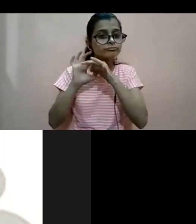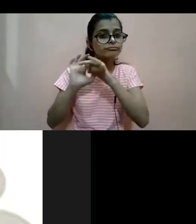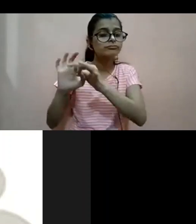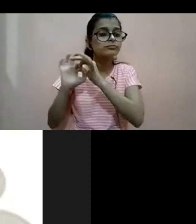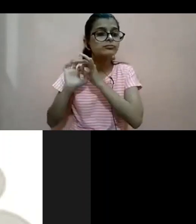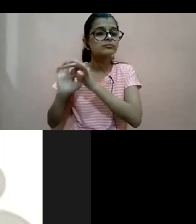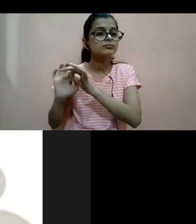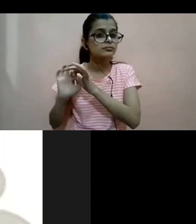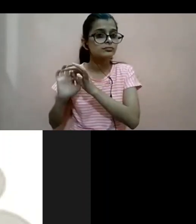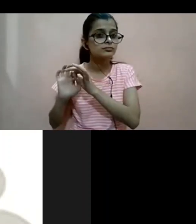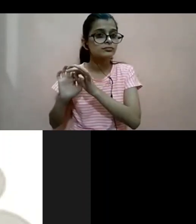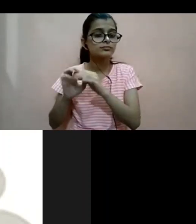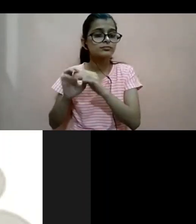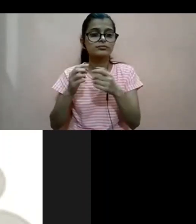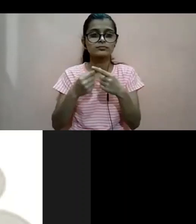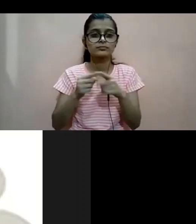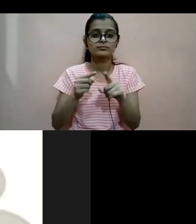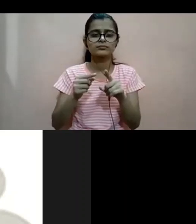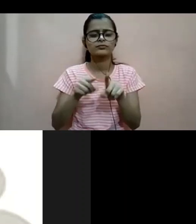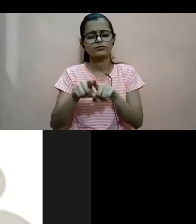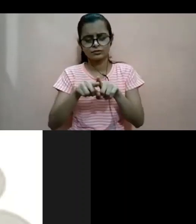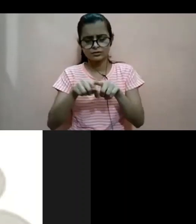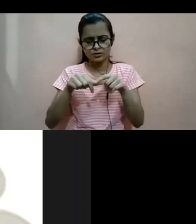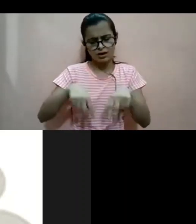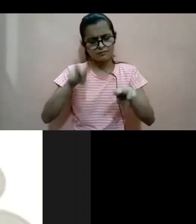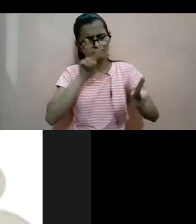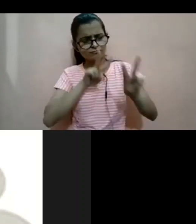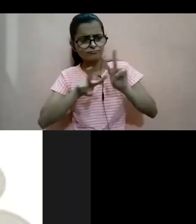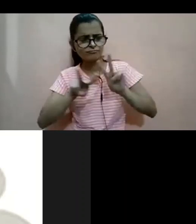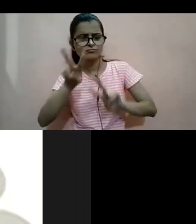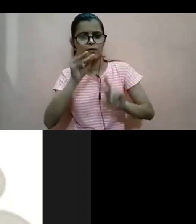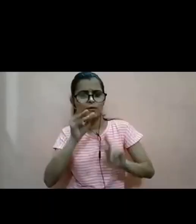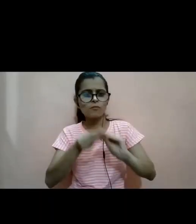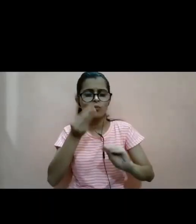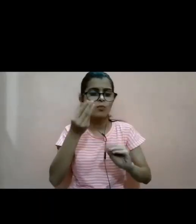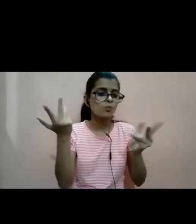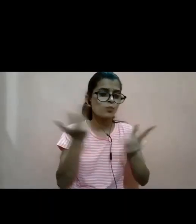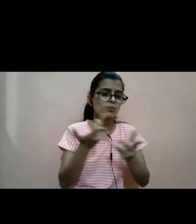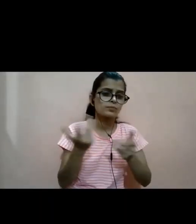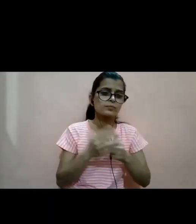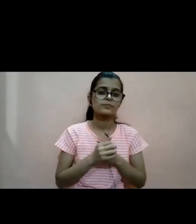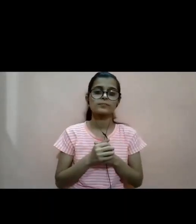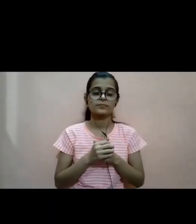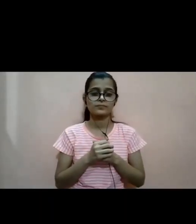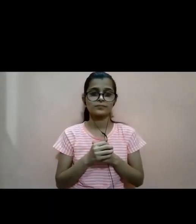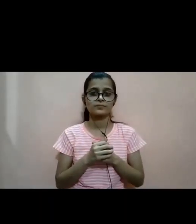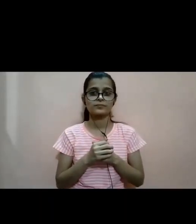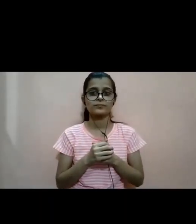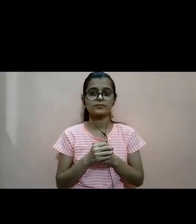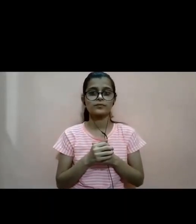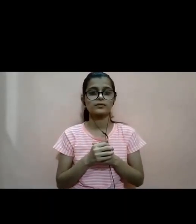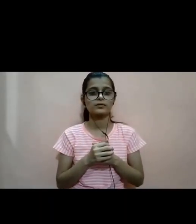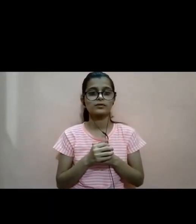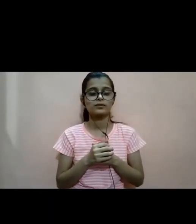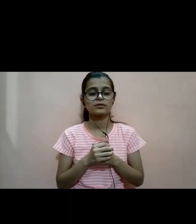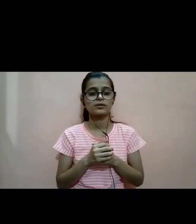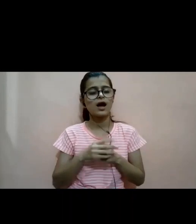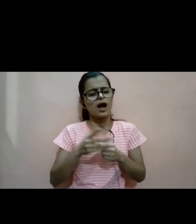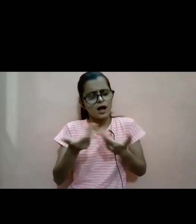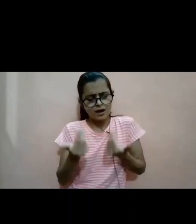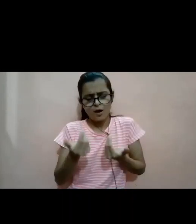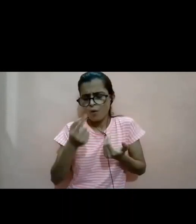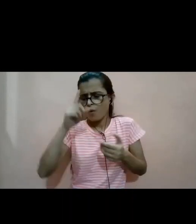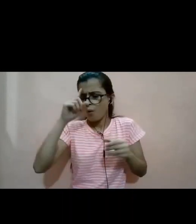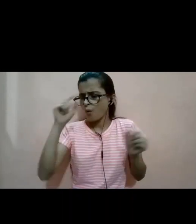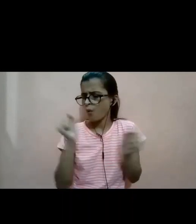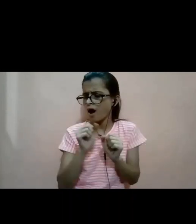I could just find myself observing more and more this kind of ceaseless, uncomfortable desire